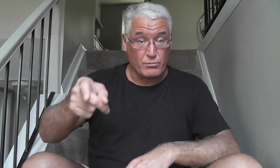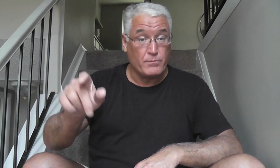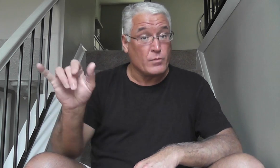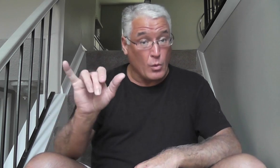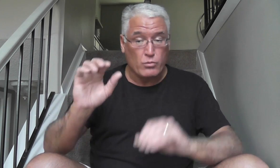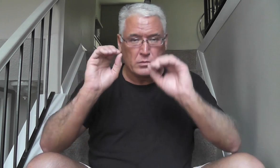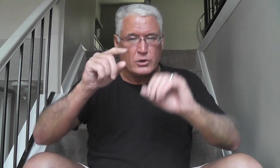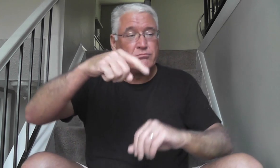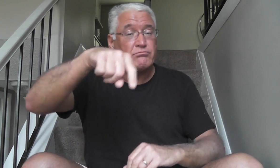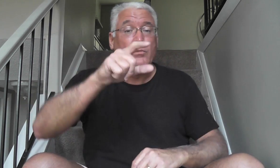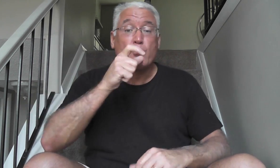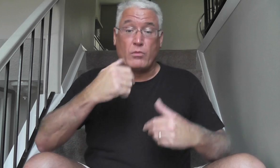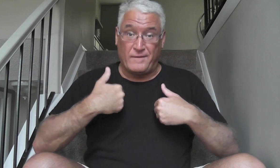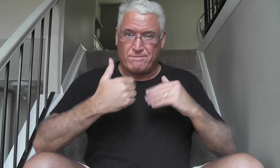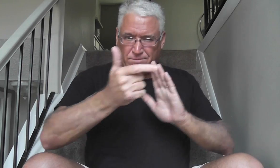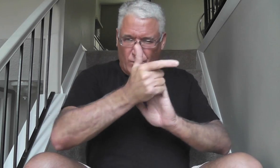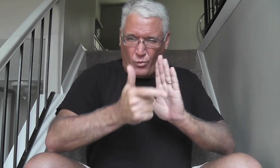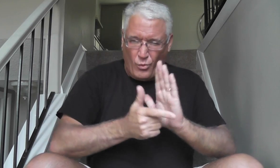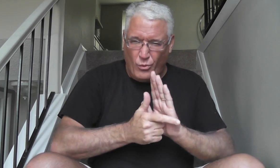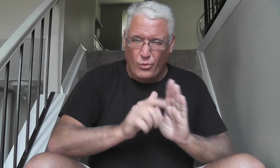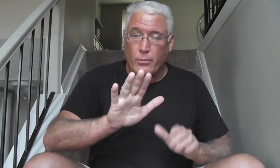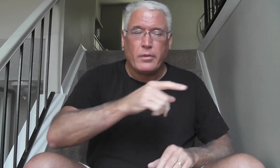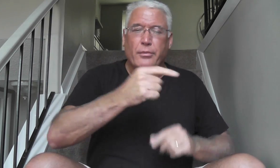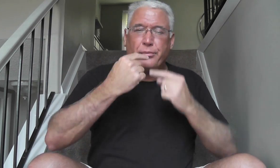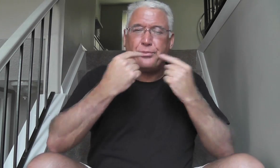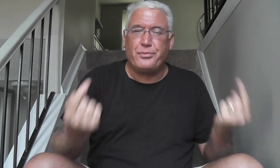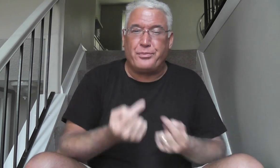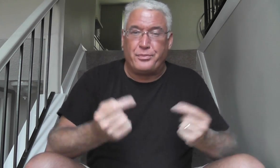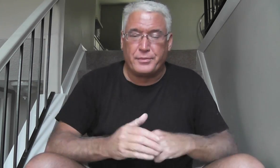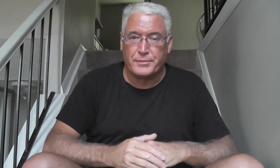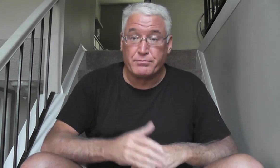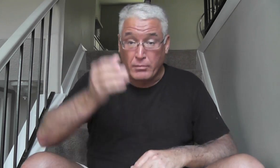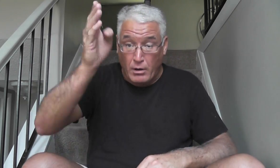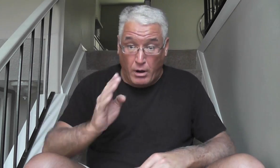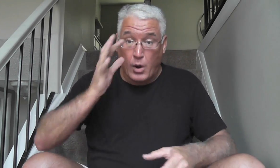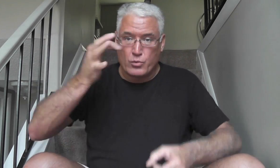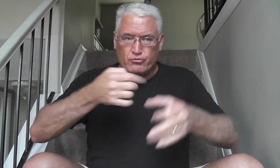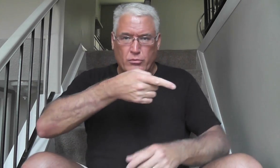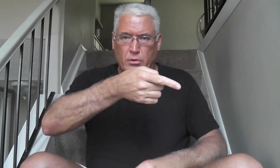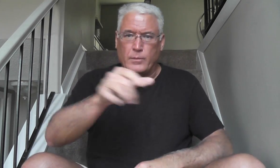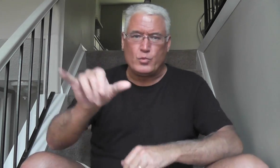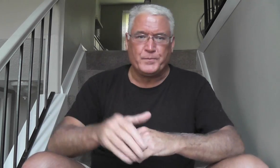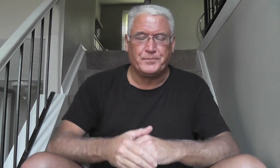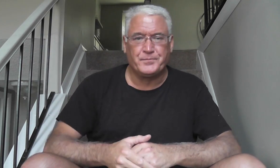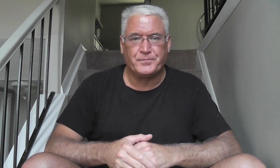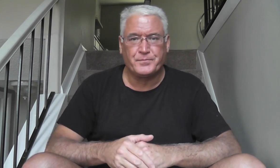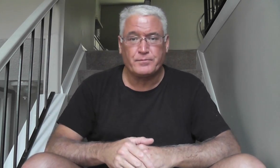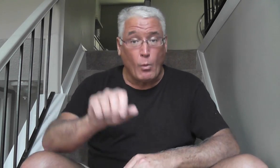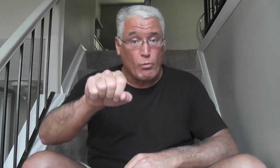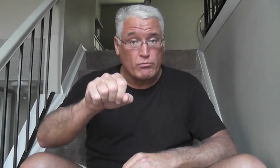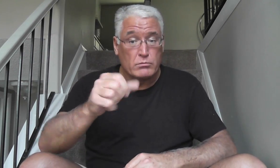Okay, so Paul is also teaching us that those who have the law but are sinning, unrepentant continuous sin, they'll be judged